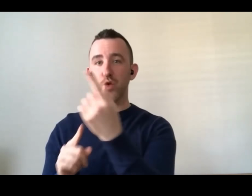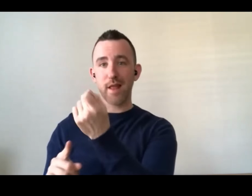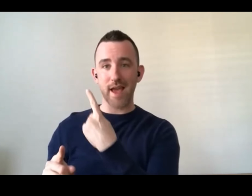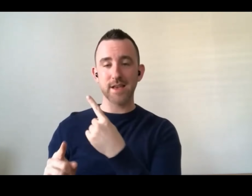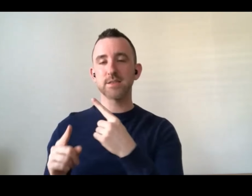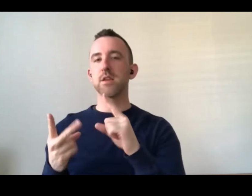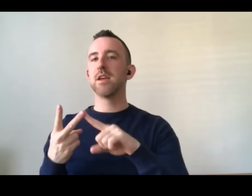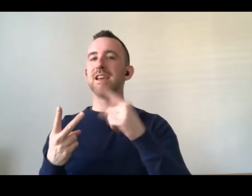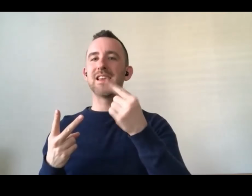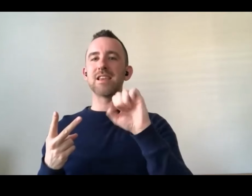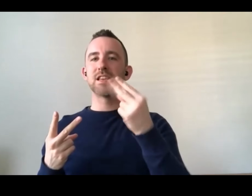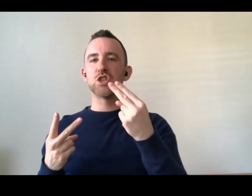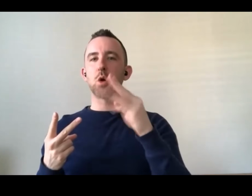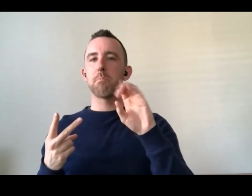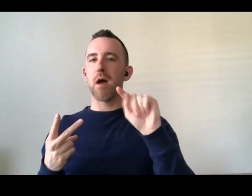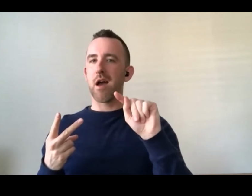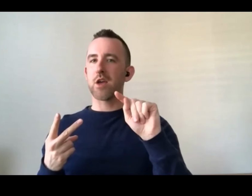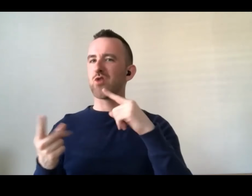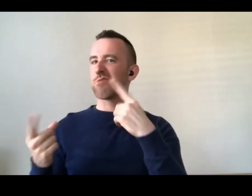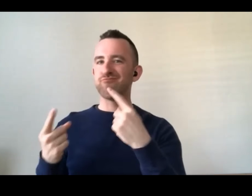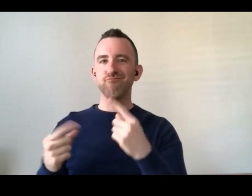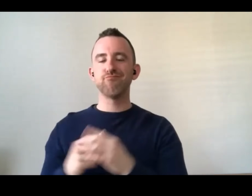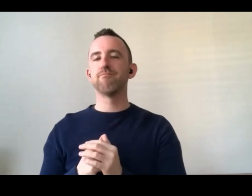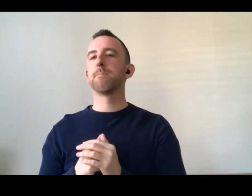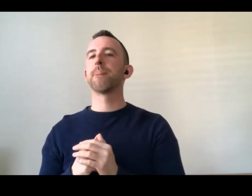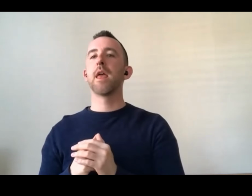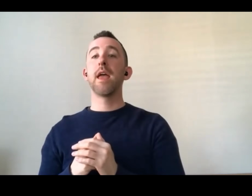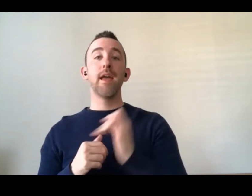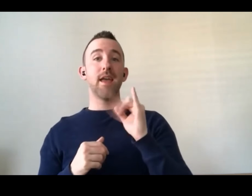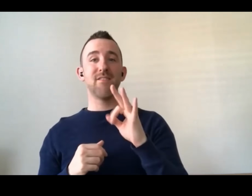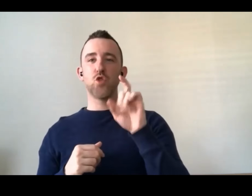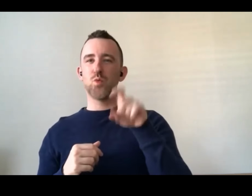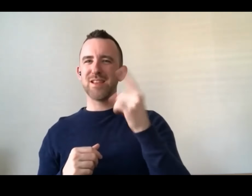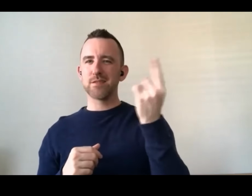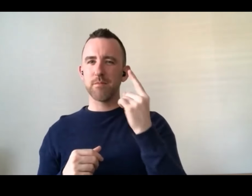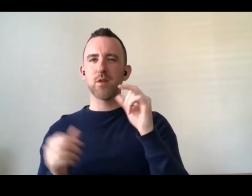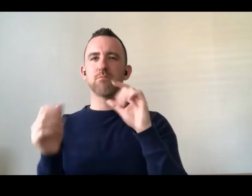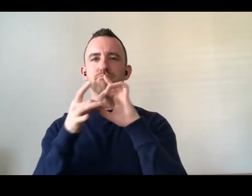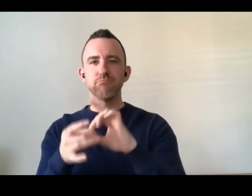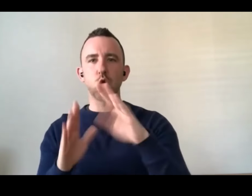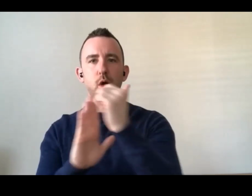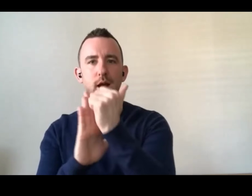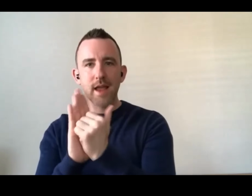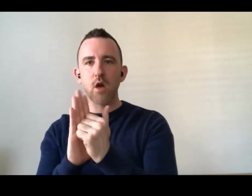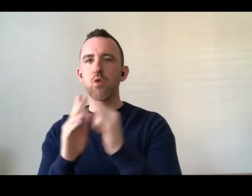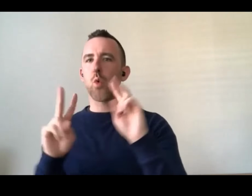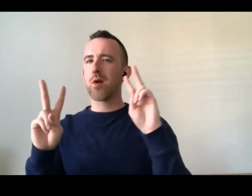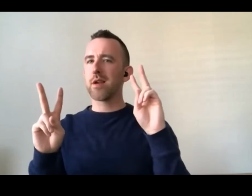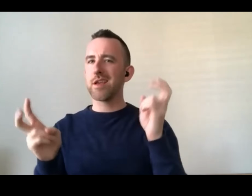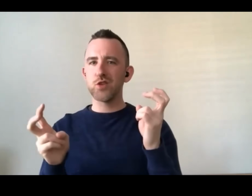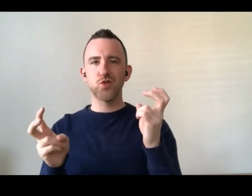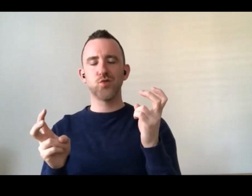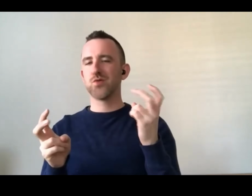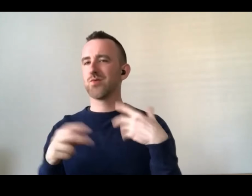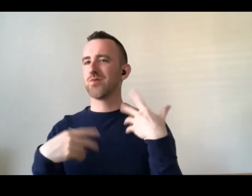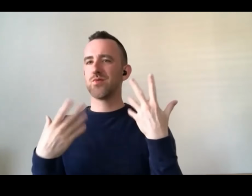GISHbot questions. And then if you ever need anything with your account or an issue